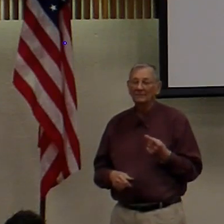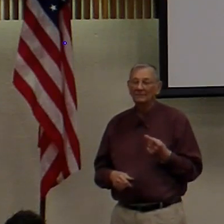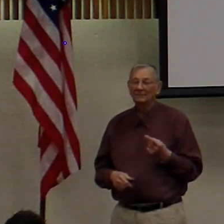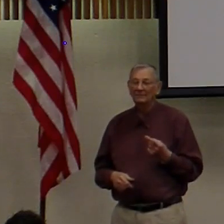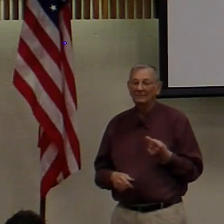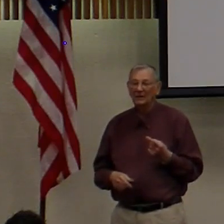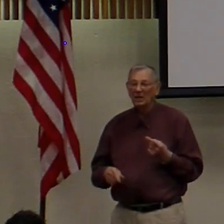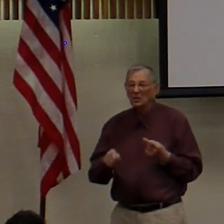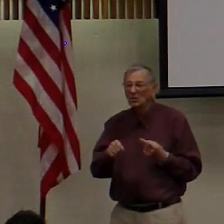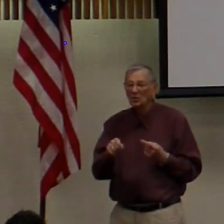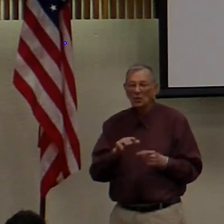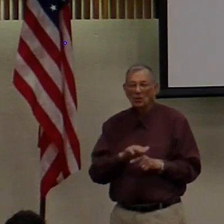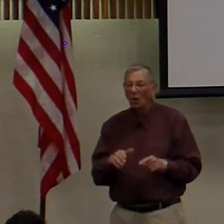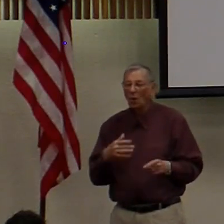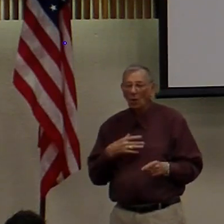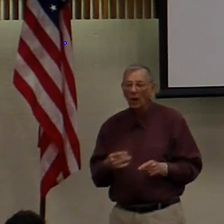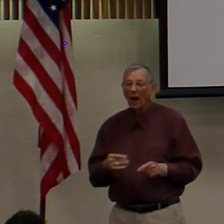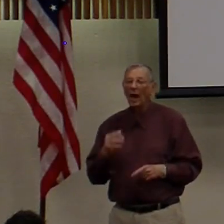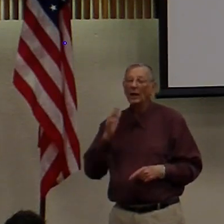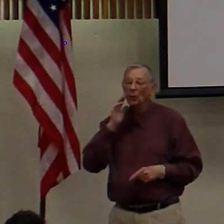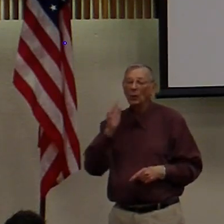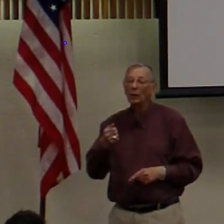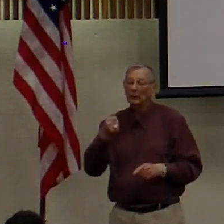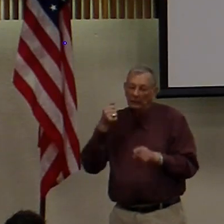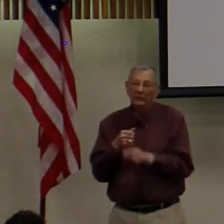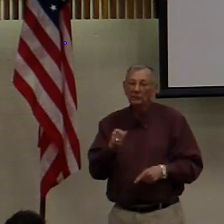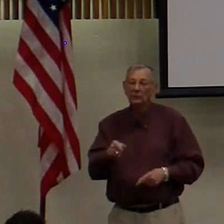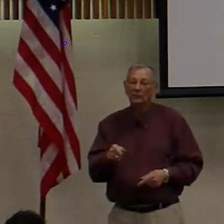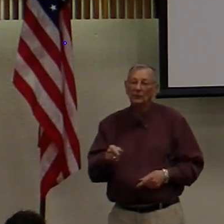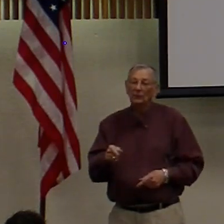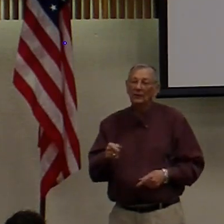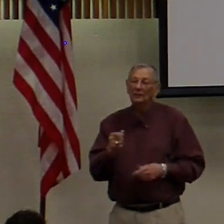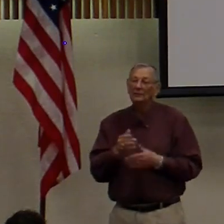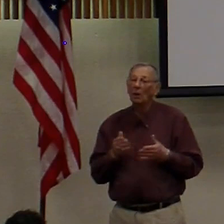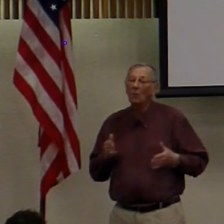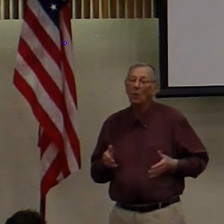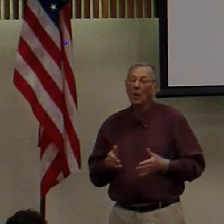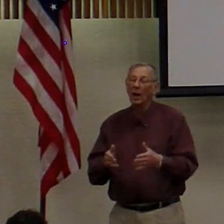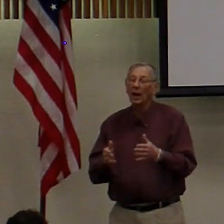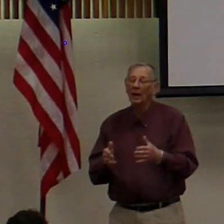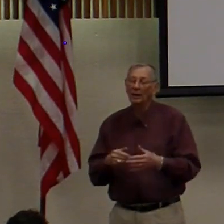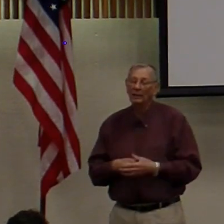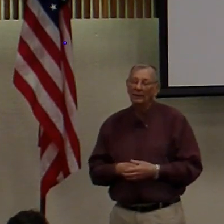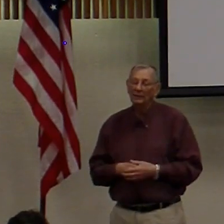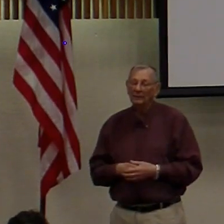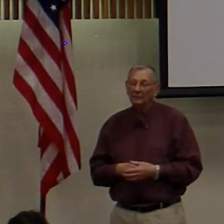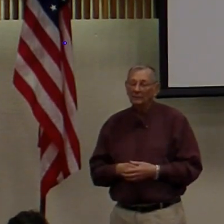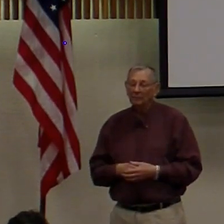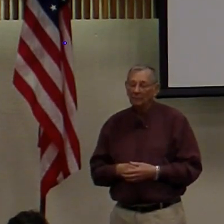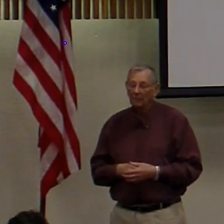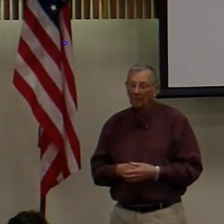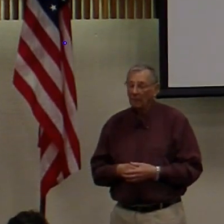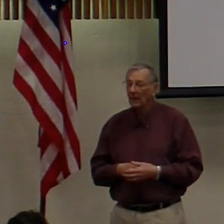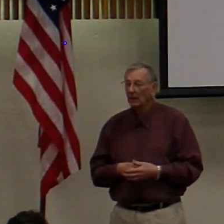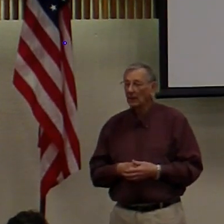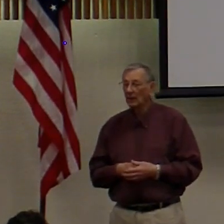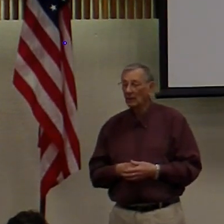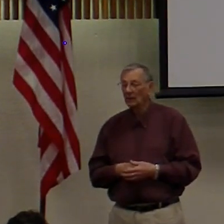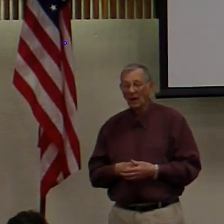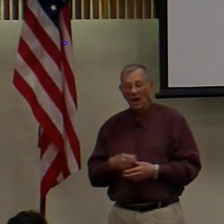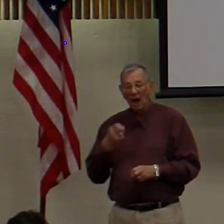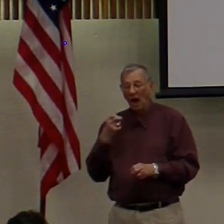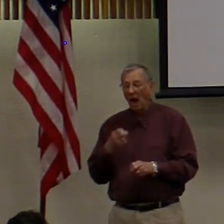Stuff that you don't like is coming your way in some form or another. It was